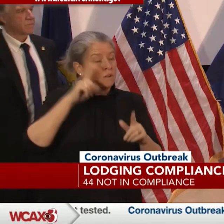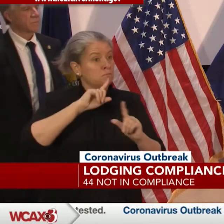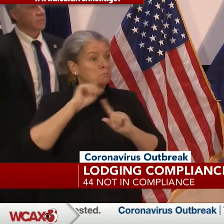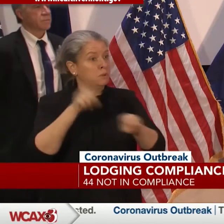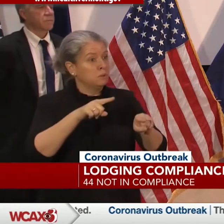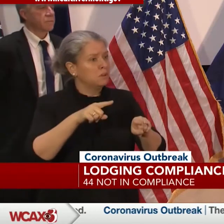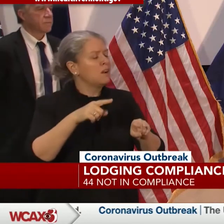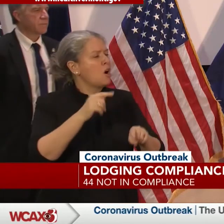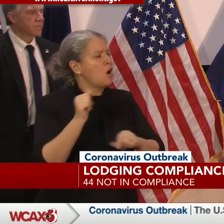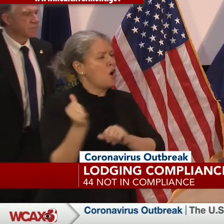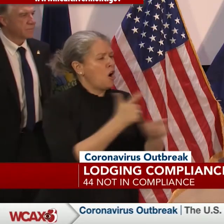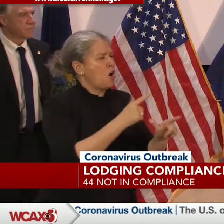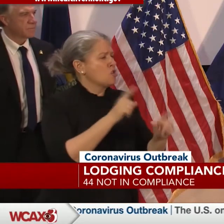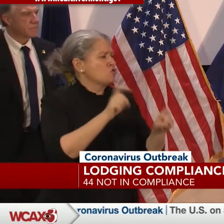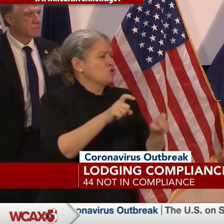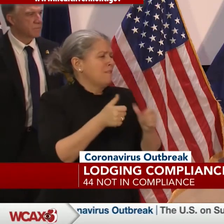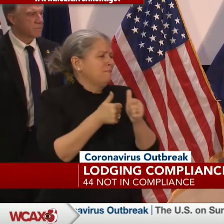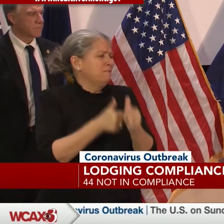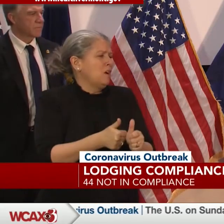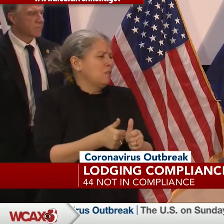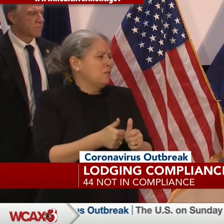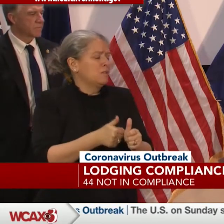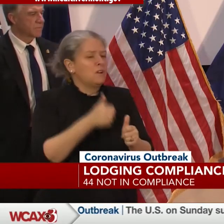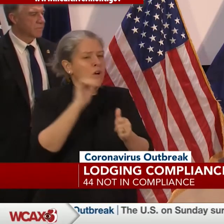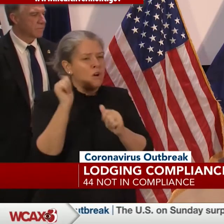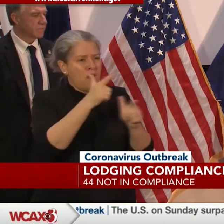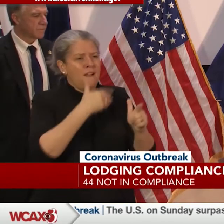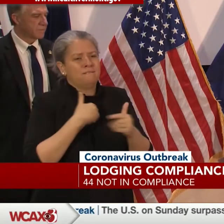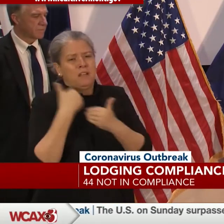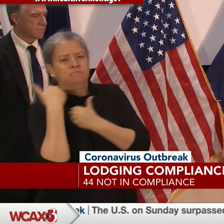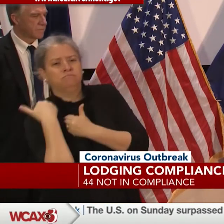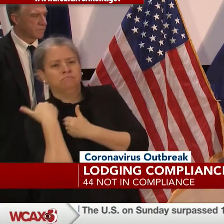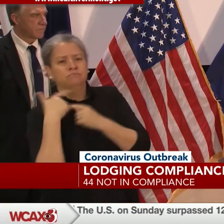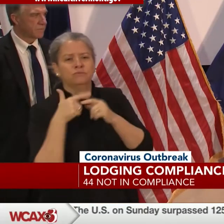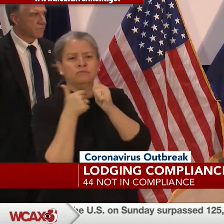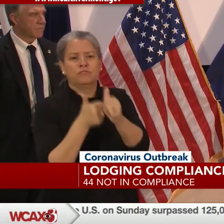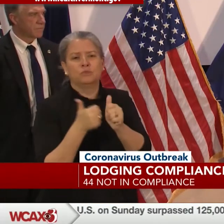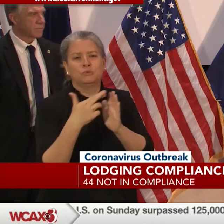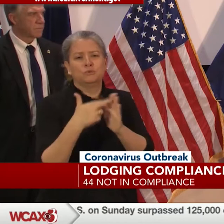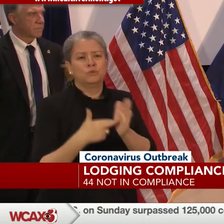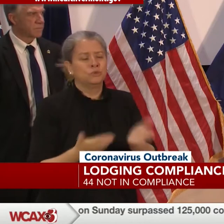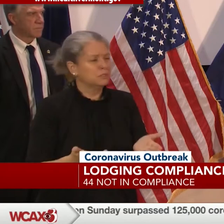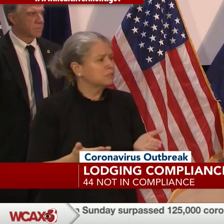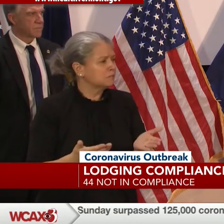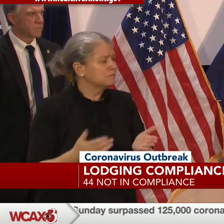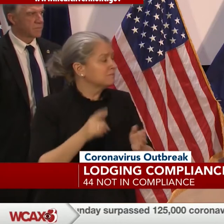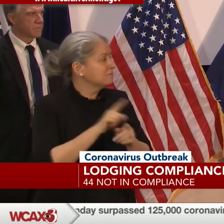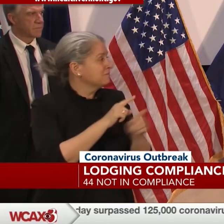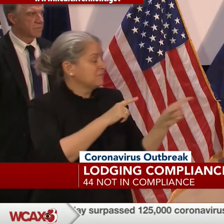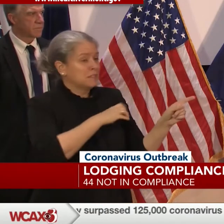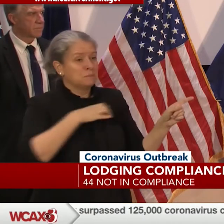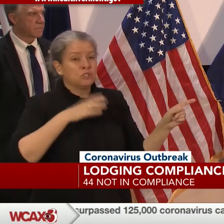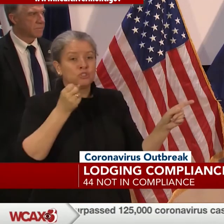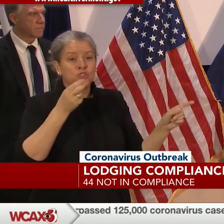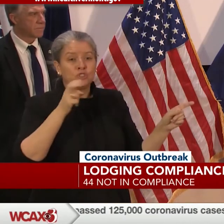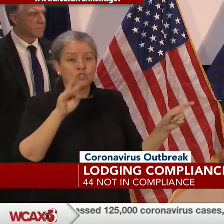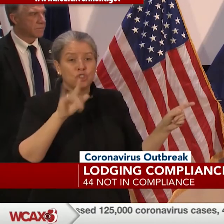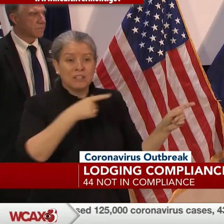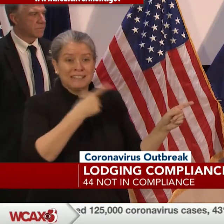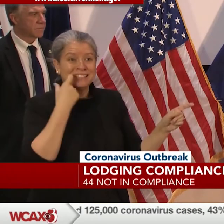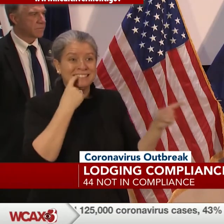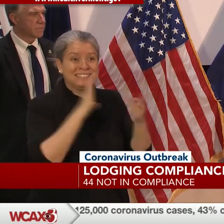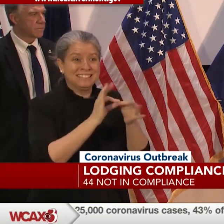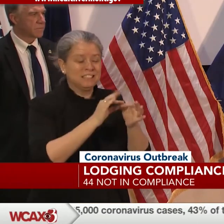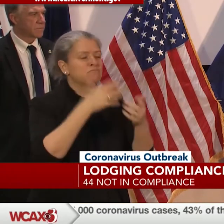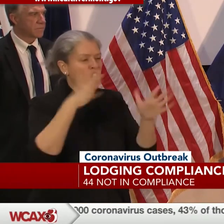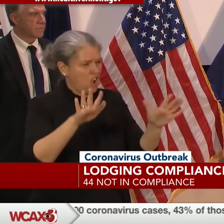all have a role to play in this crisis. As Commissioner Sherling said, the Attorney General's office is reaching out to those 40 or